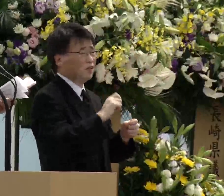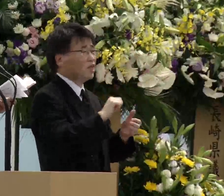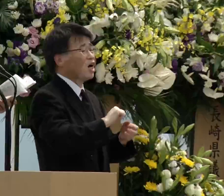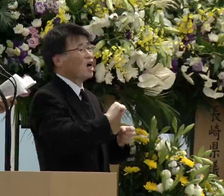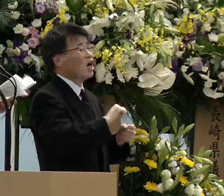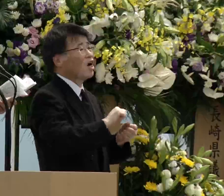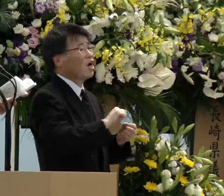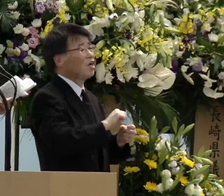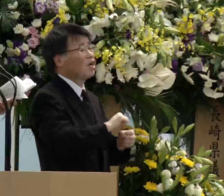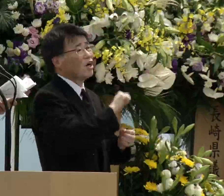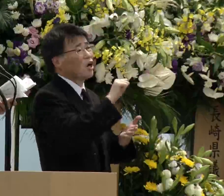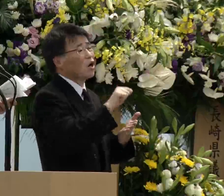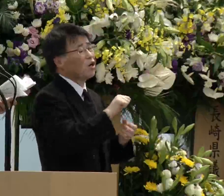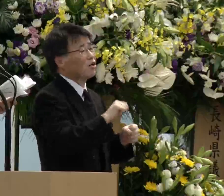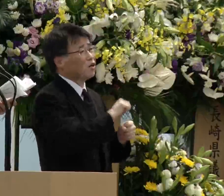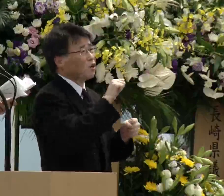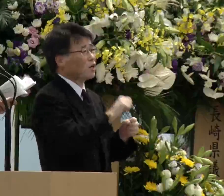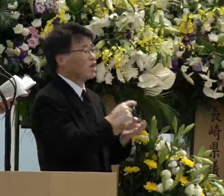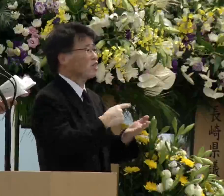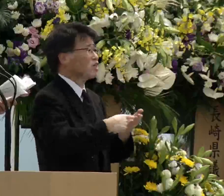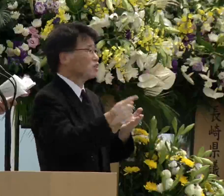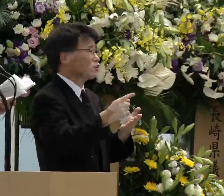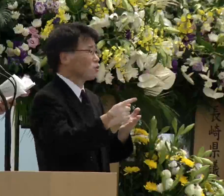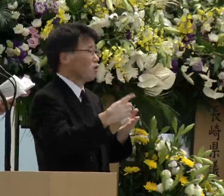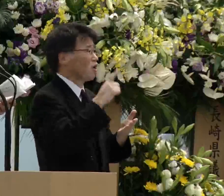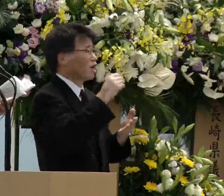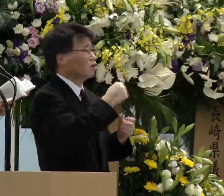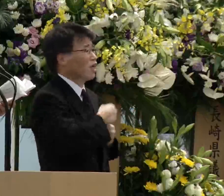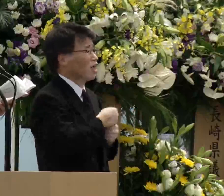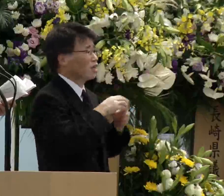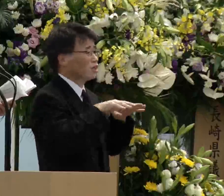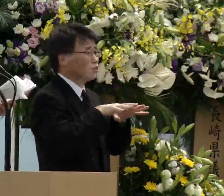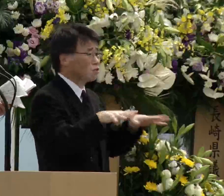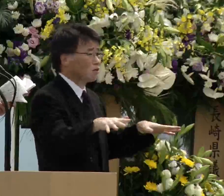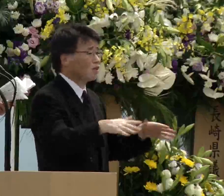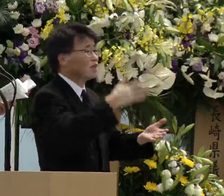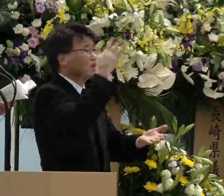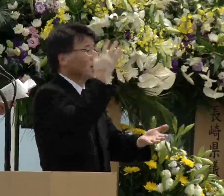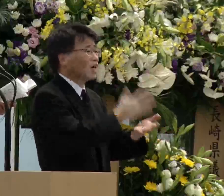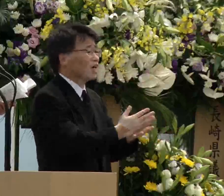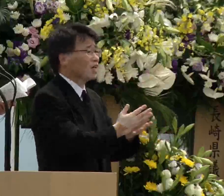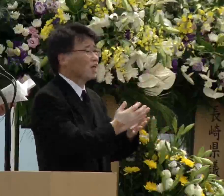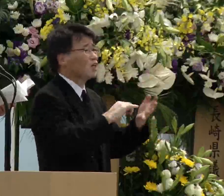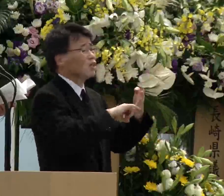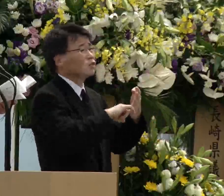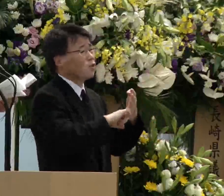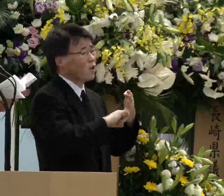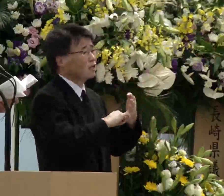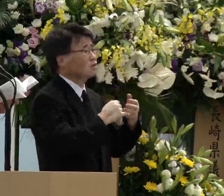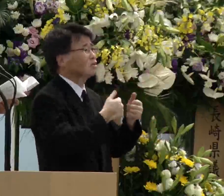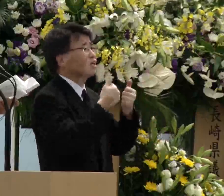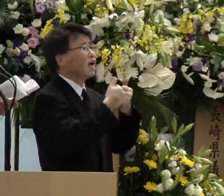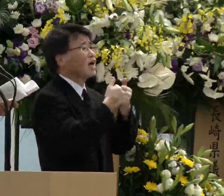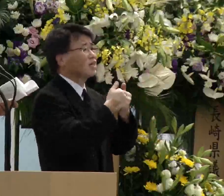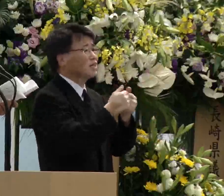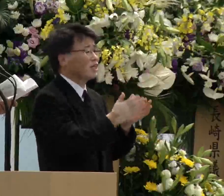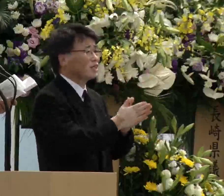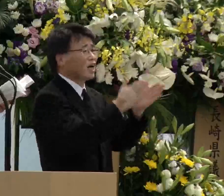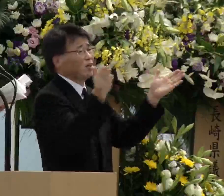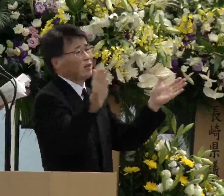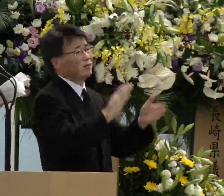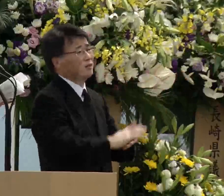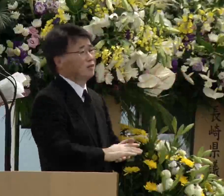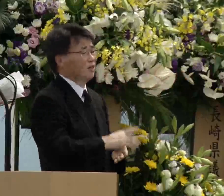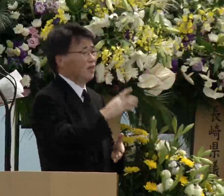also next year, the review conference of the parties to the Treaty to Non-Proliferation Nuclear Weapons, NPT, which is